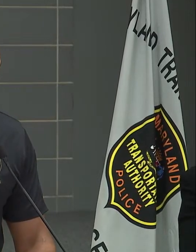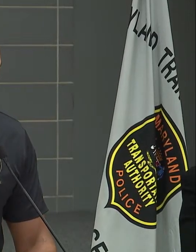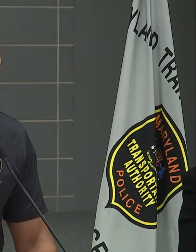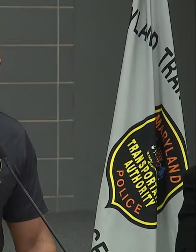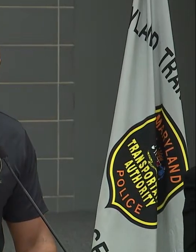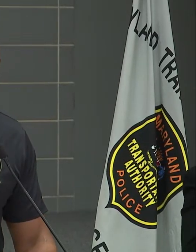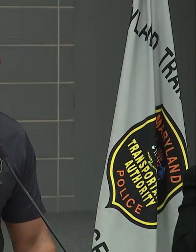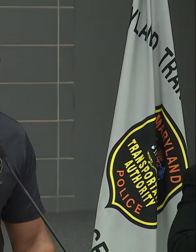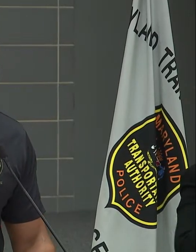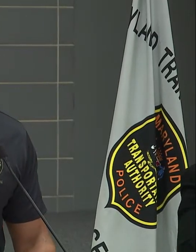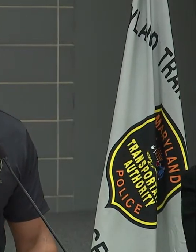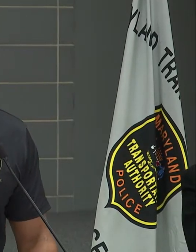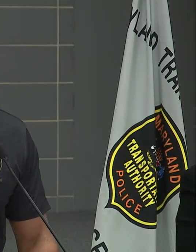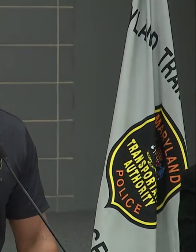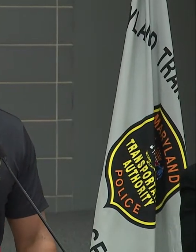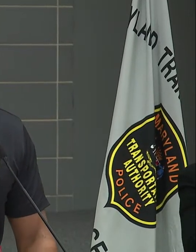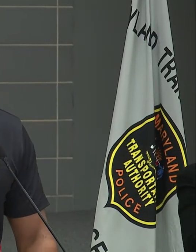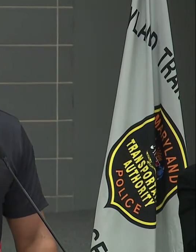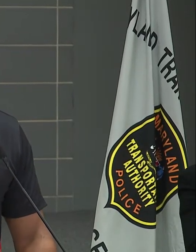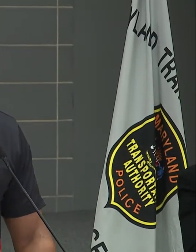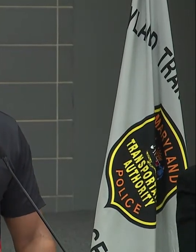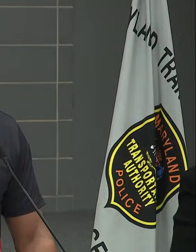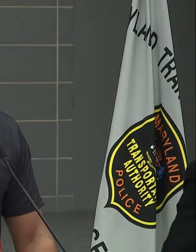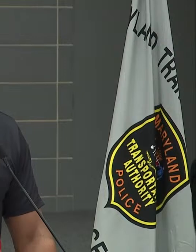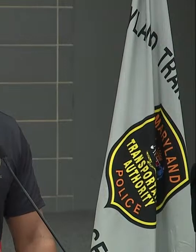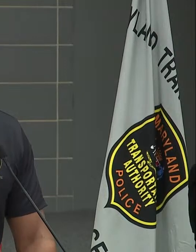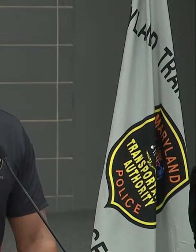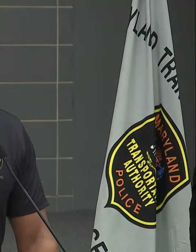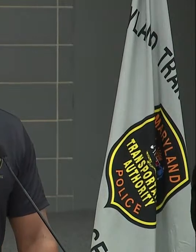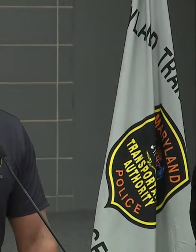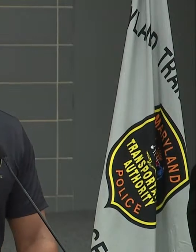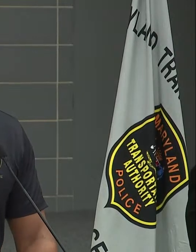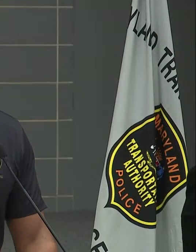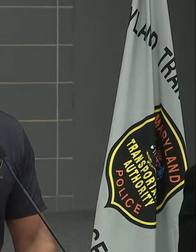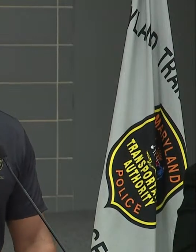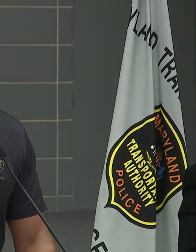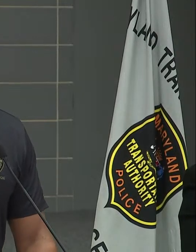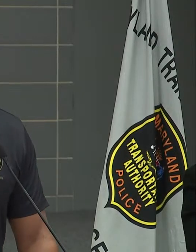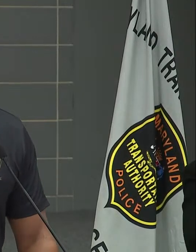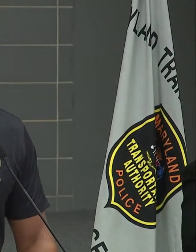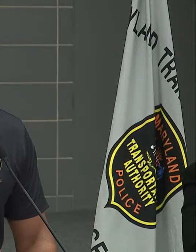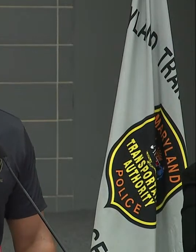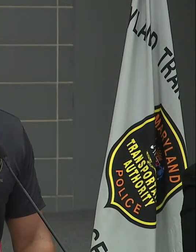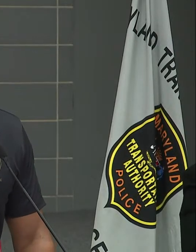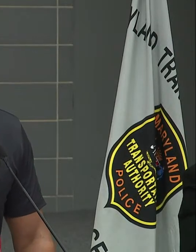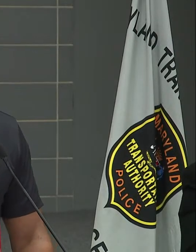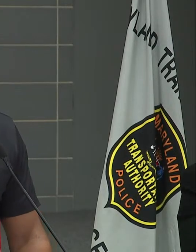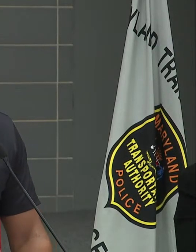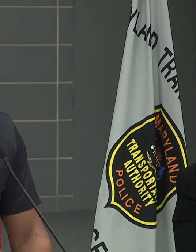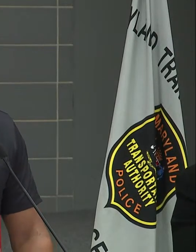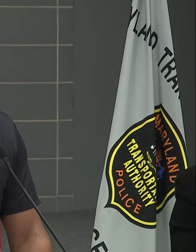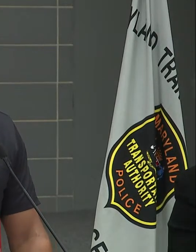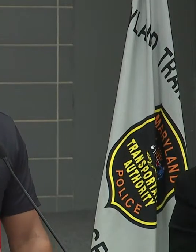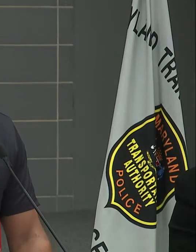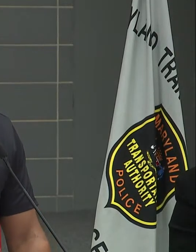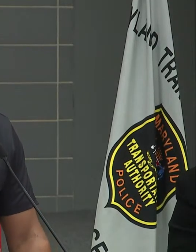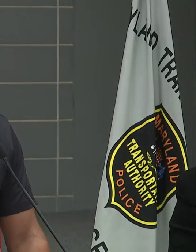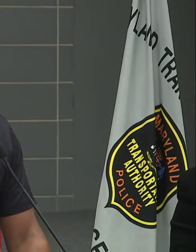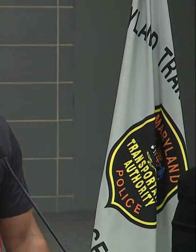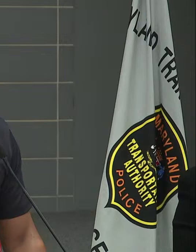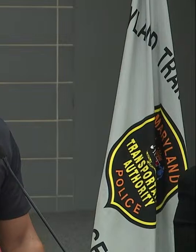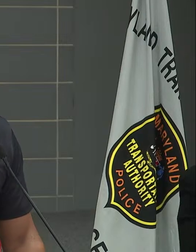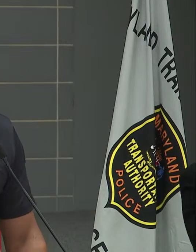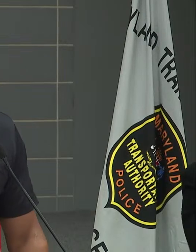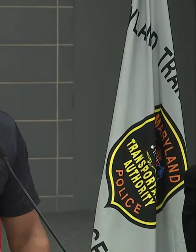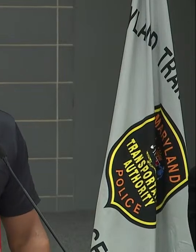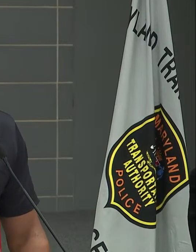everybody understood around the country that what happened that day was not an attack on Oklahoma. It was not an attack on Oklahoma